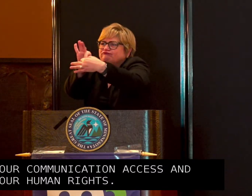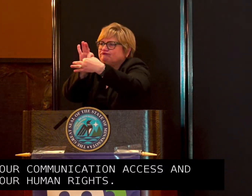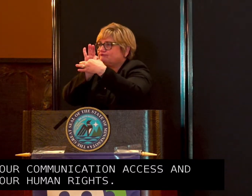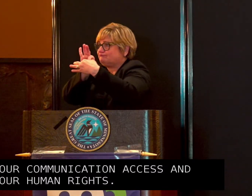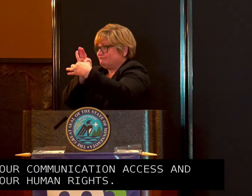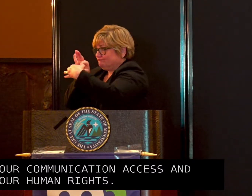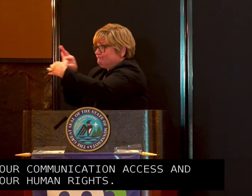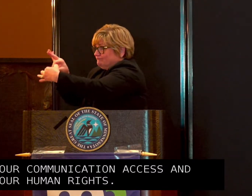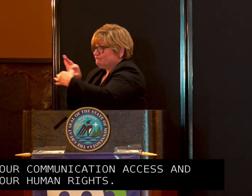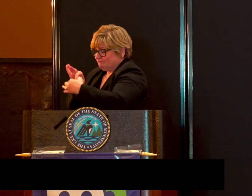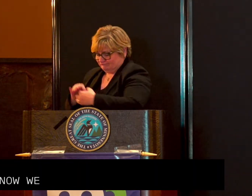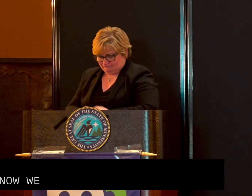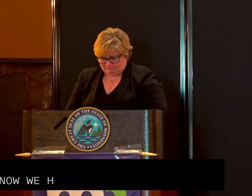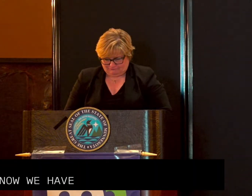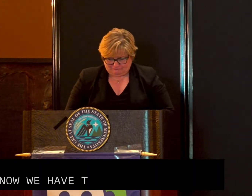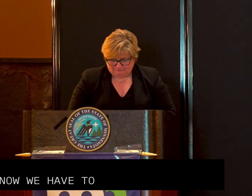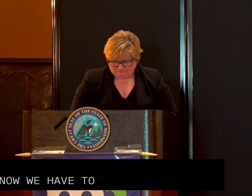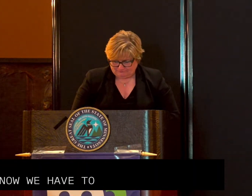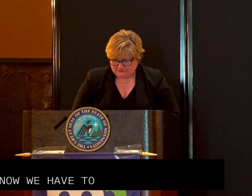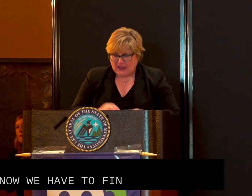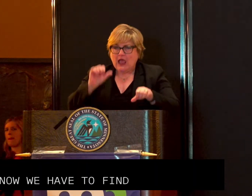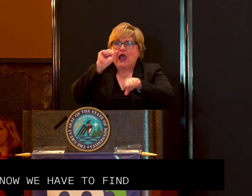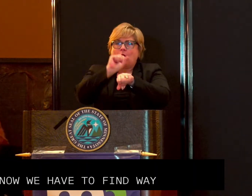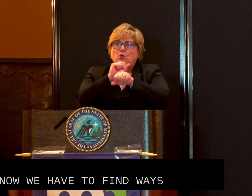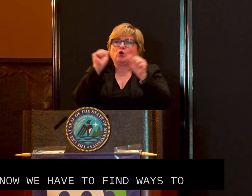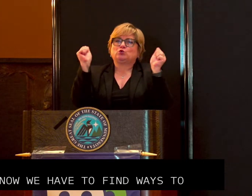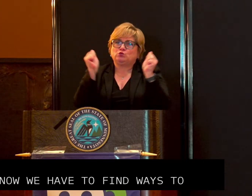we have to find ways to build bridges